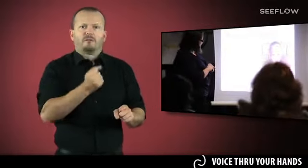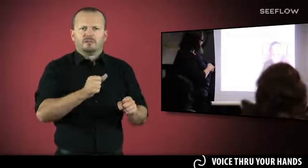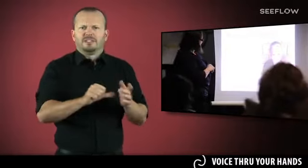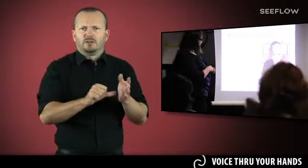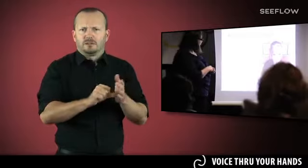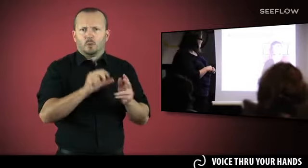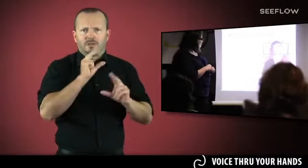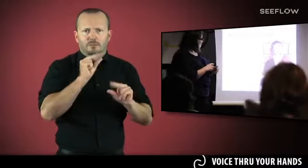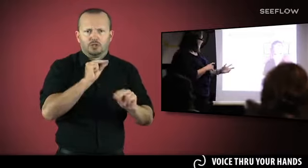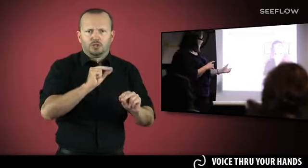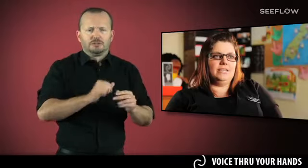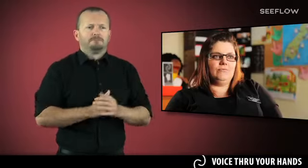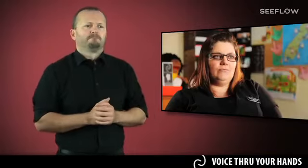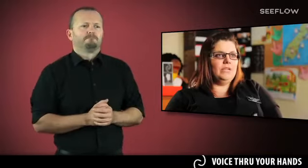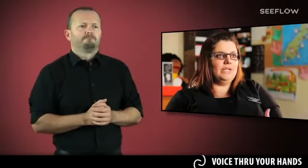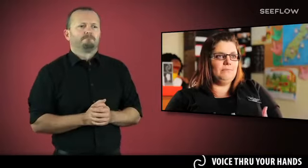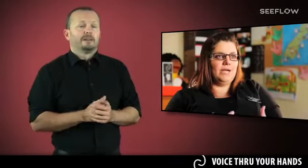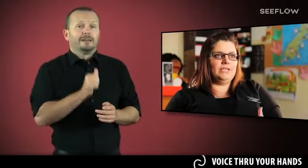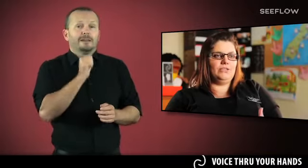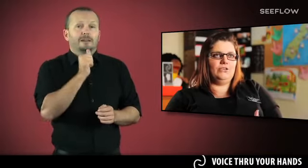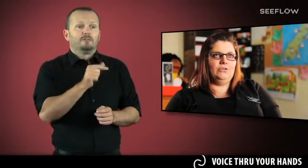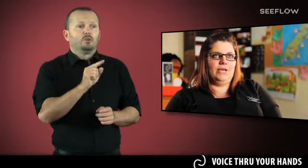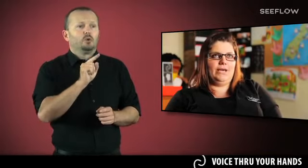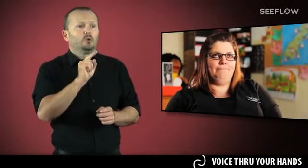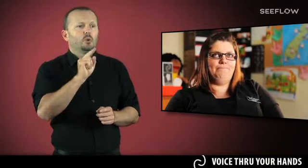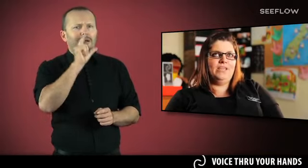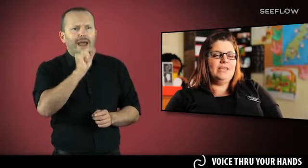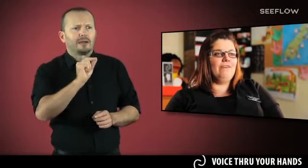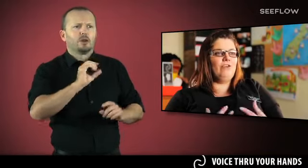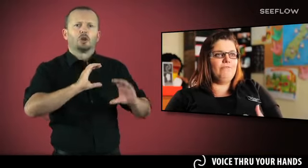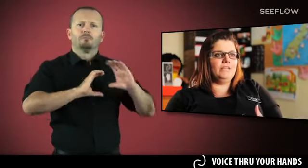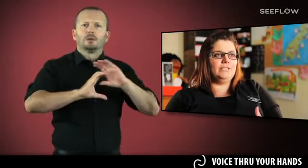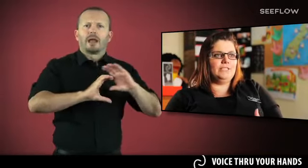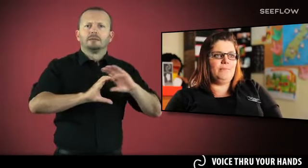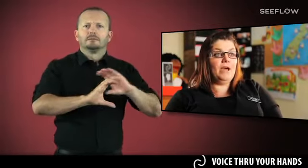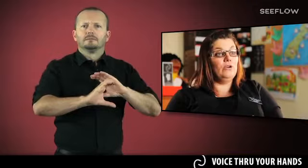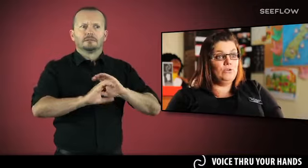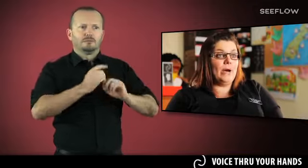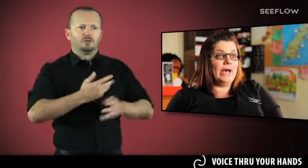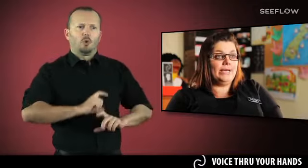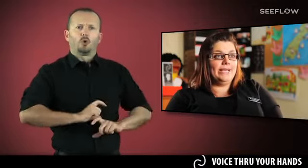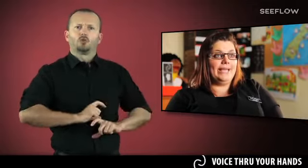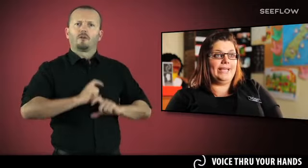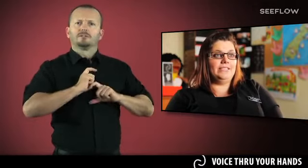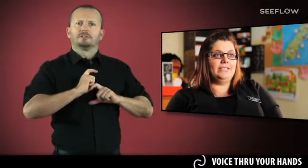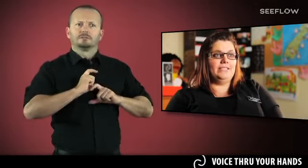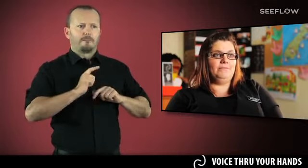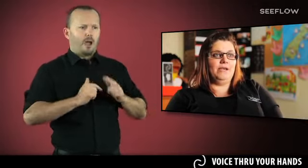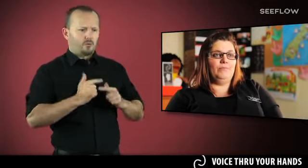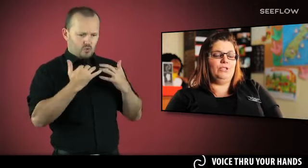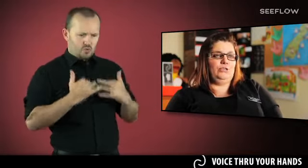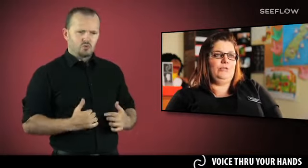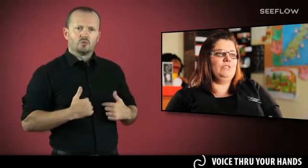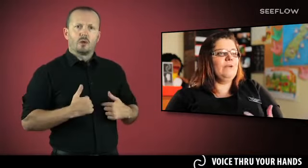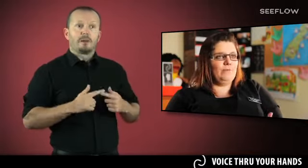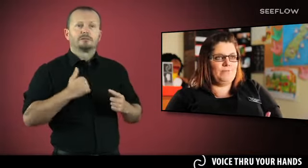Able to communicate, it really makes you have confidence about who you are and be able to